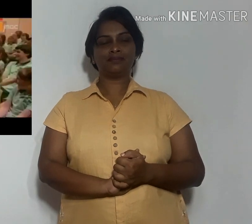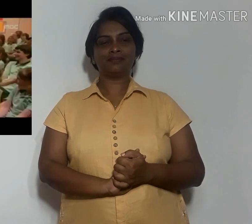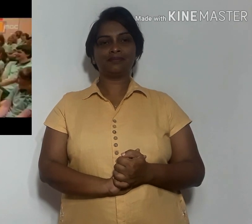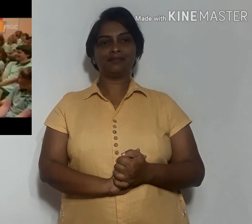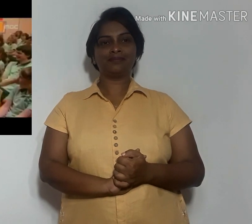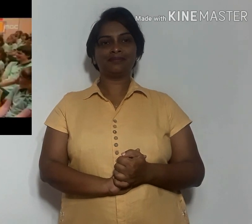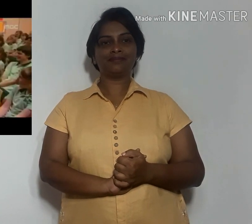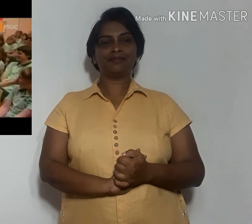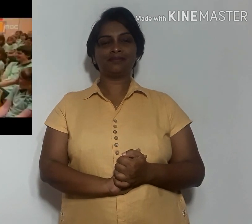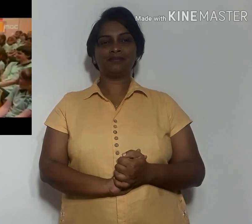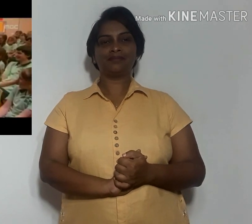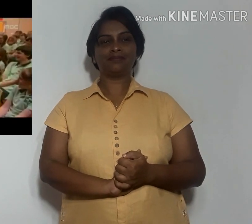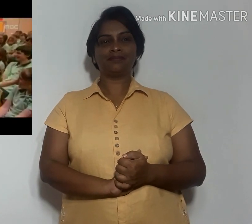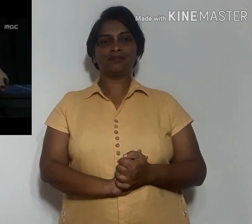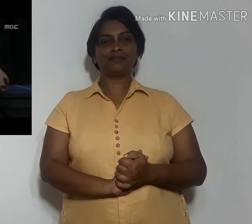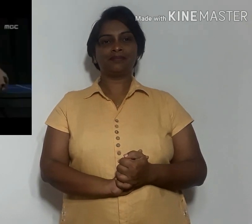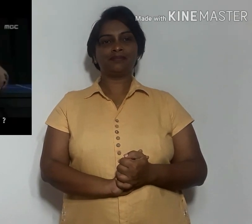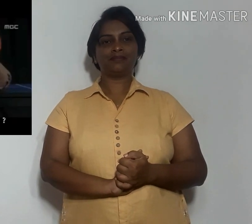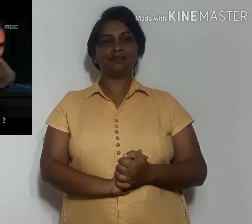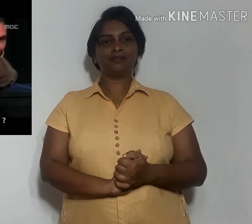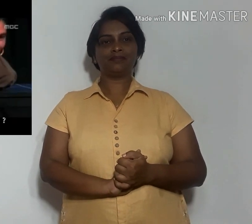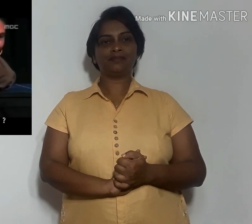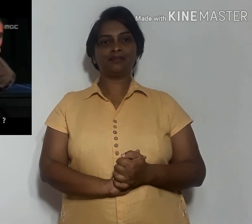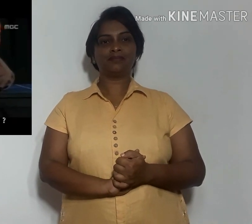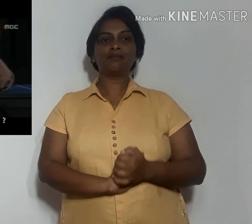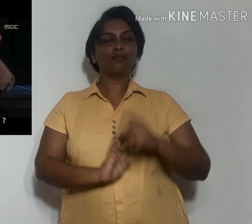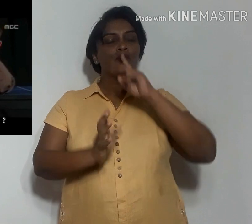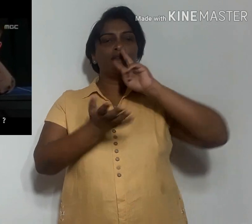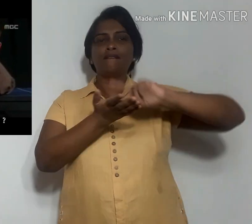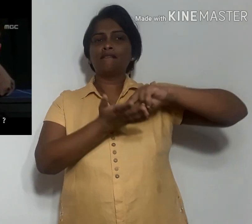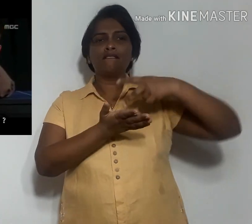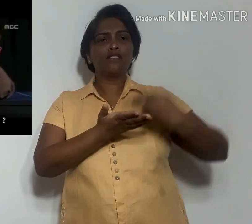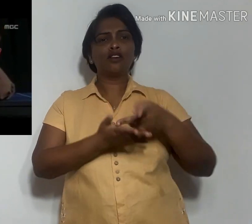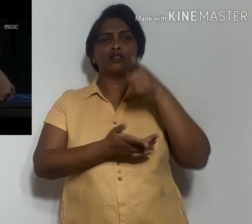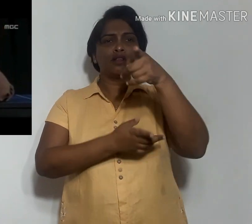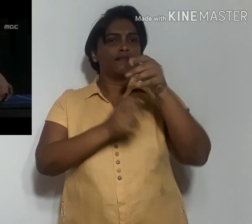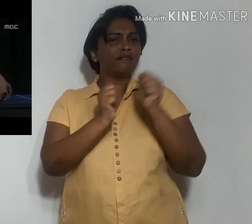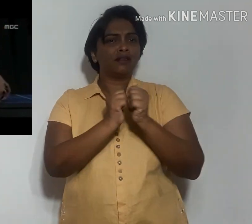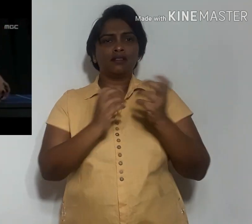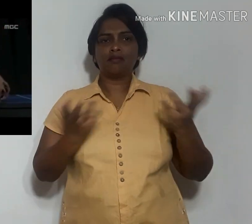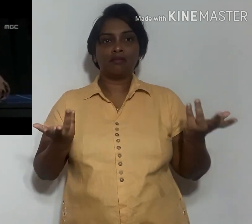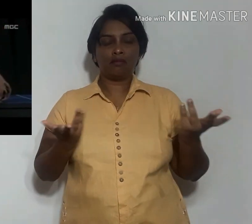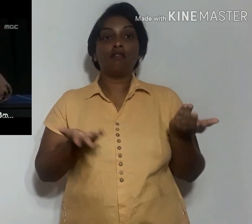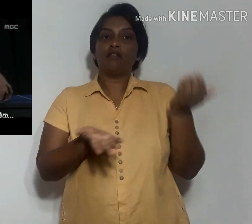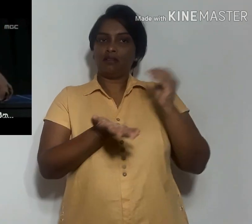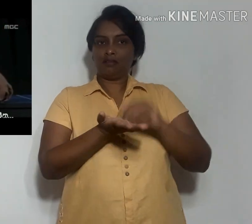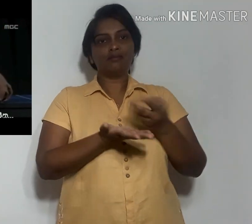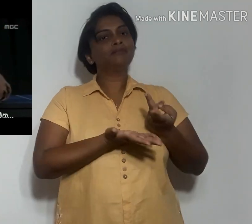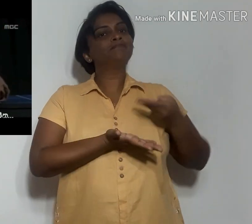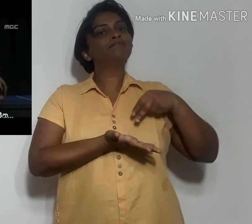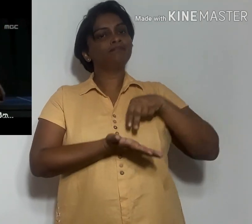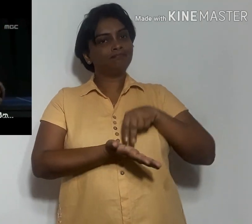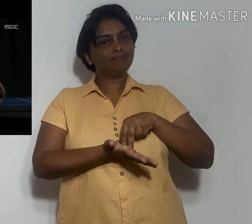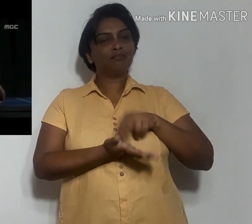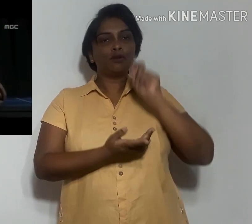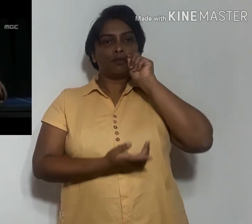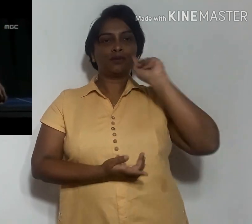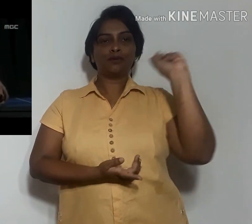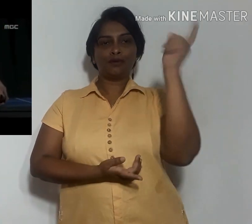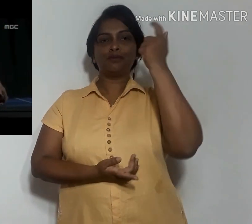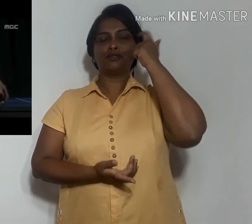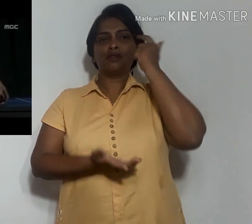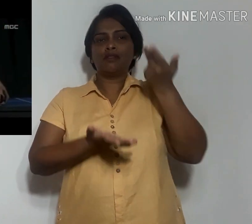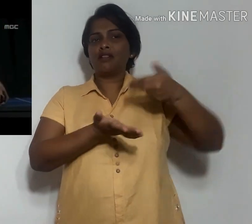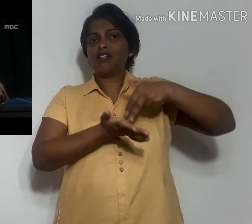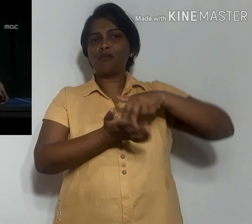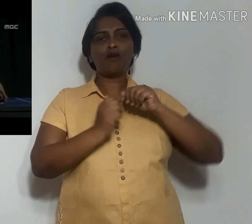Hello. Right. So what do you do when you fall down? Get back up. Everybody knows to get back up, because if I start